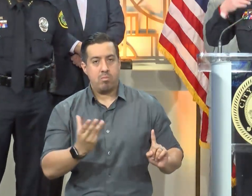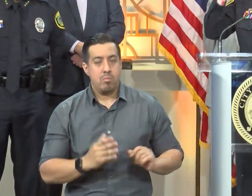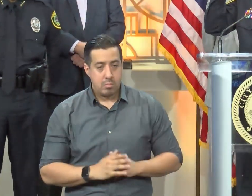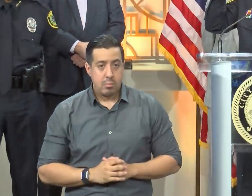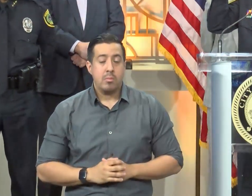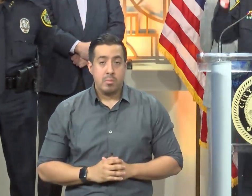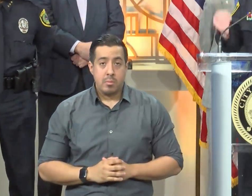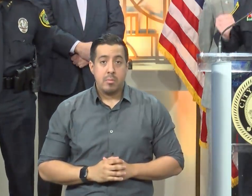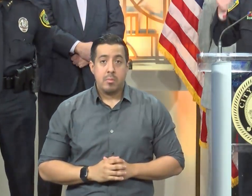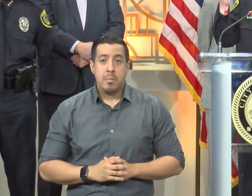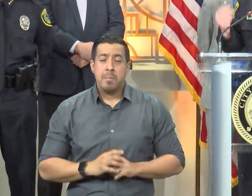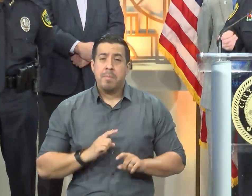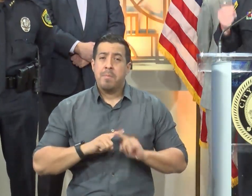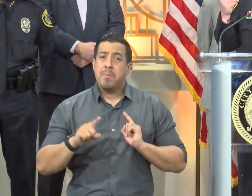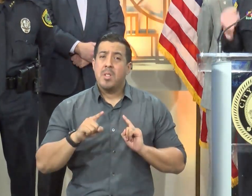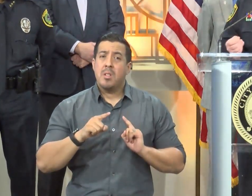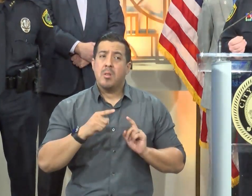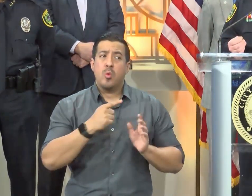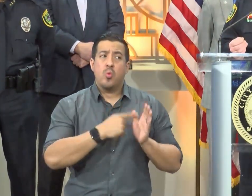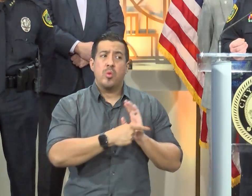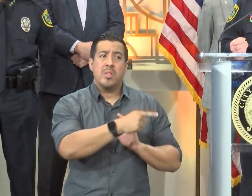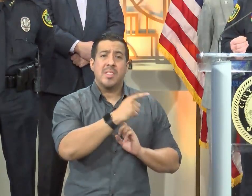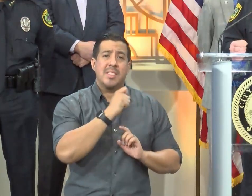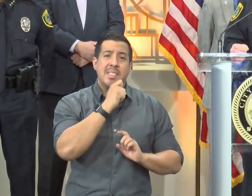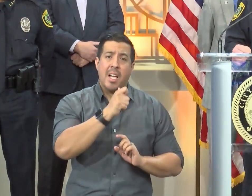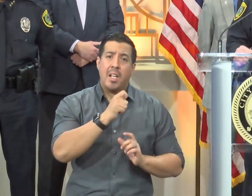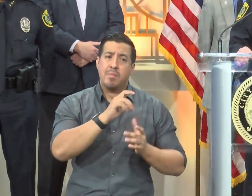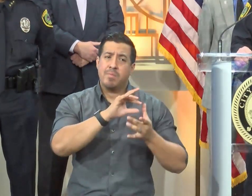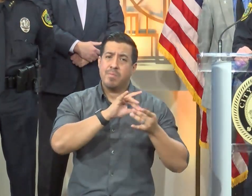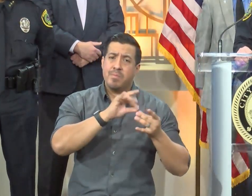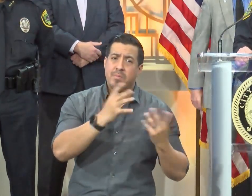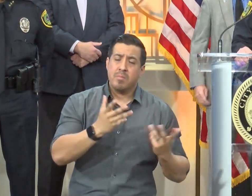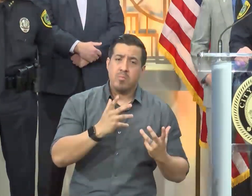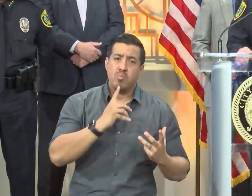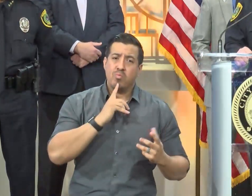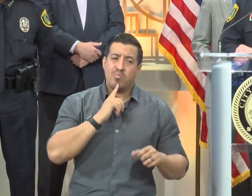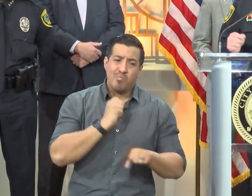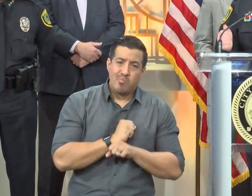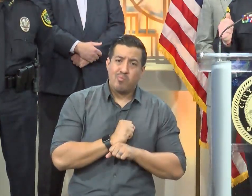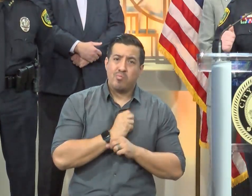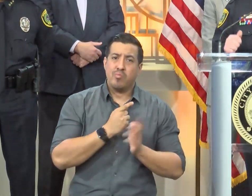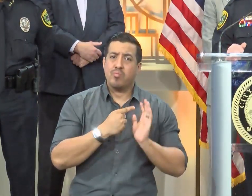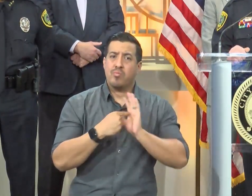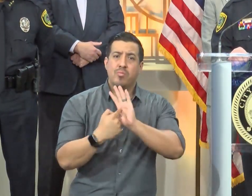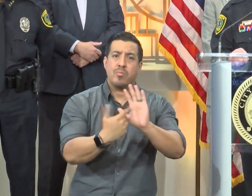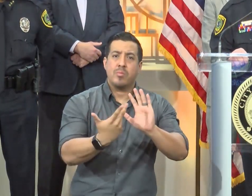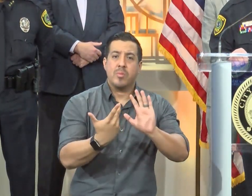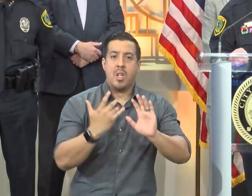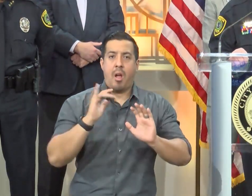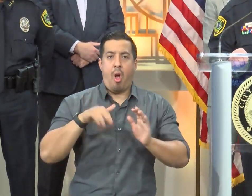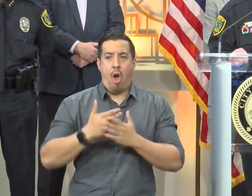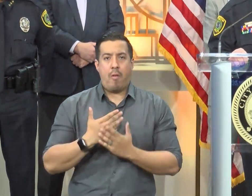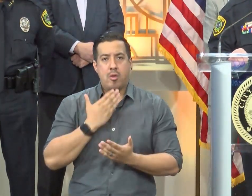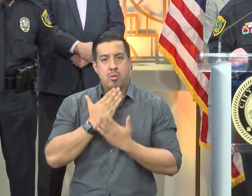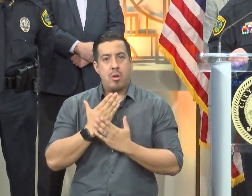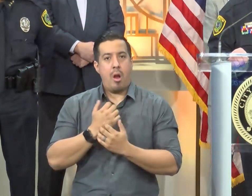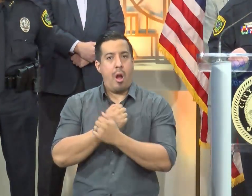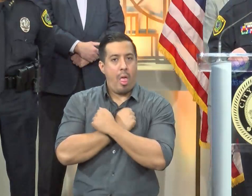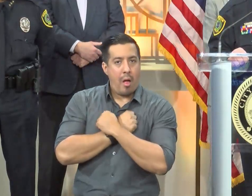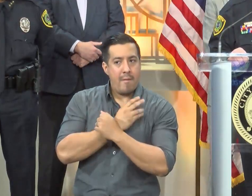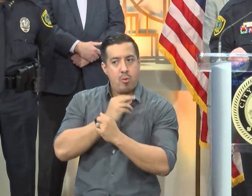But what they can never truly capture is really, truly the love and respect that we have for one